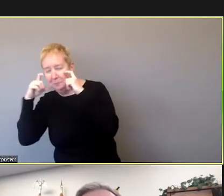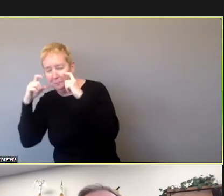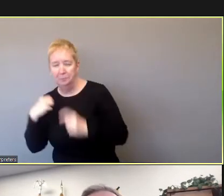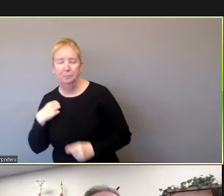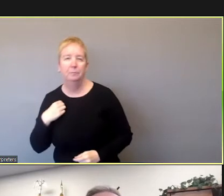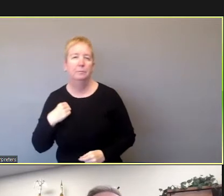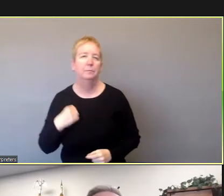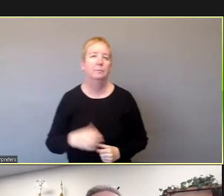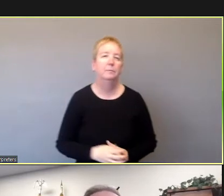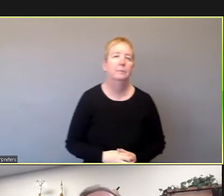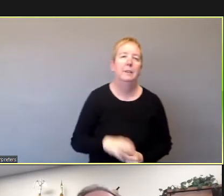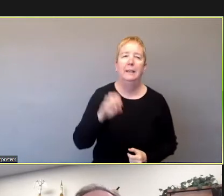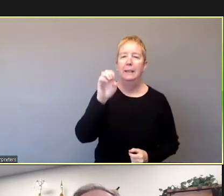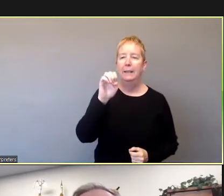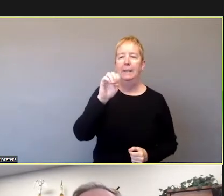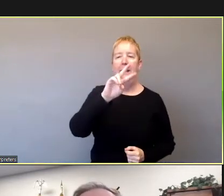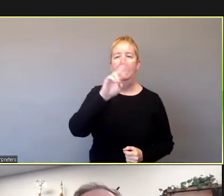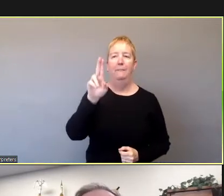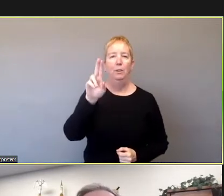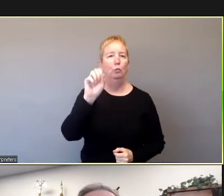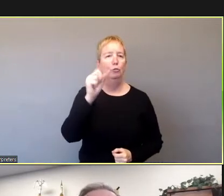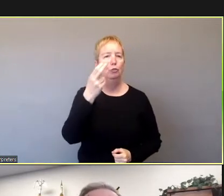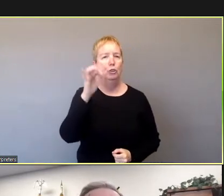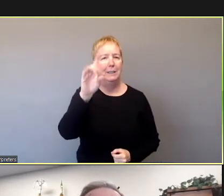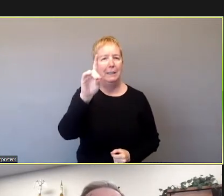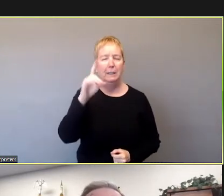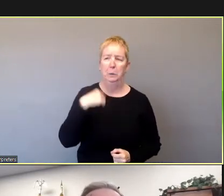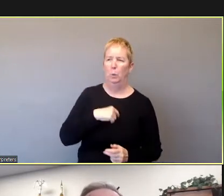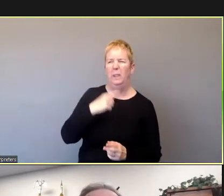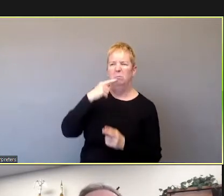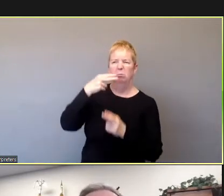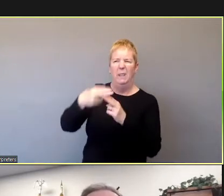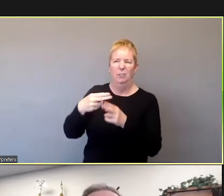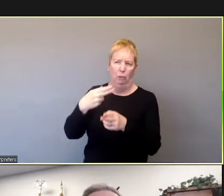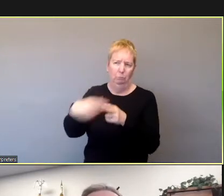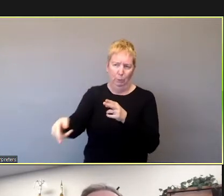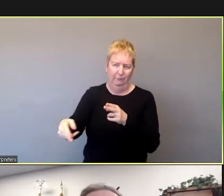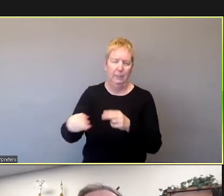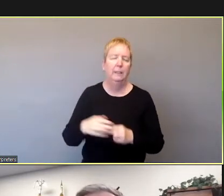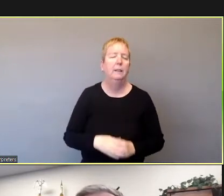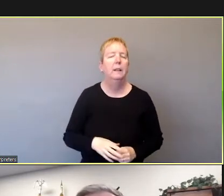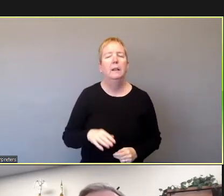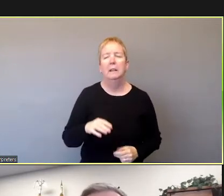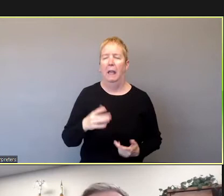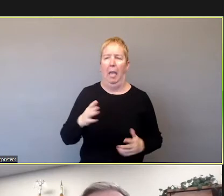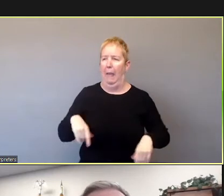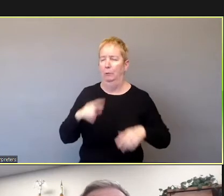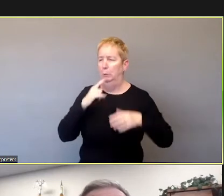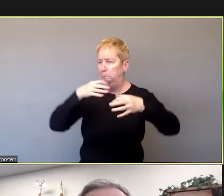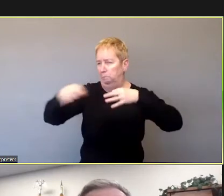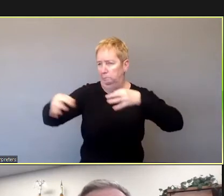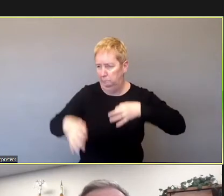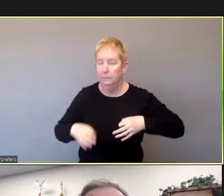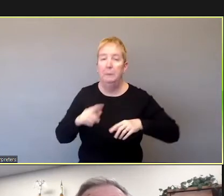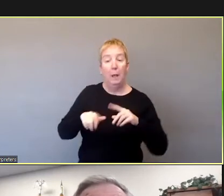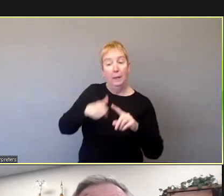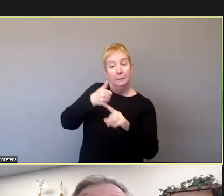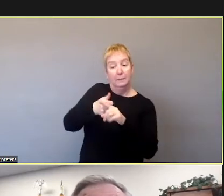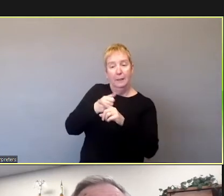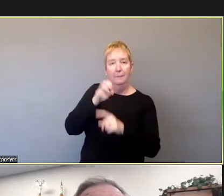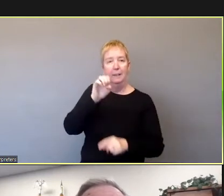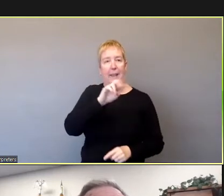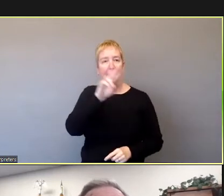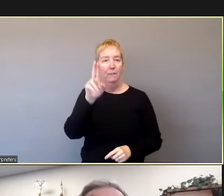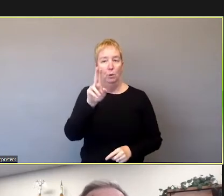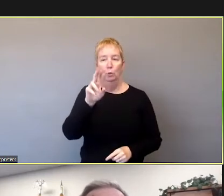Evishield, we talked about briefly. We haven't featured it at a press conference. It's a longer acting monoclonal antibody that in